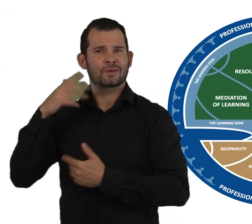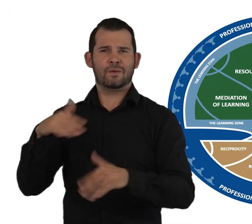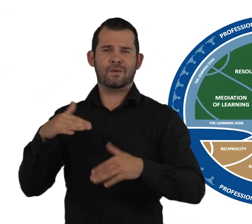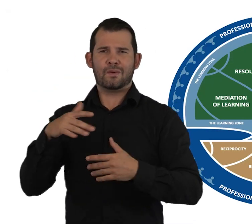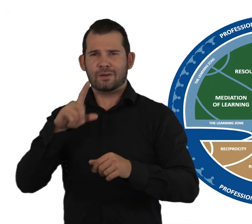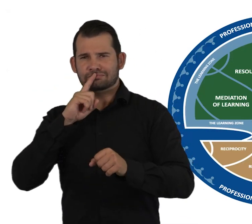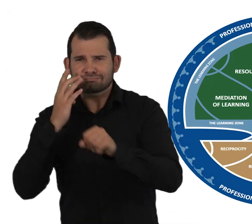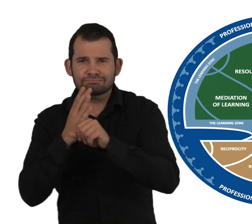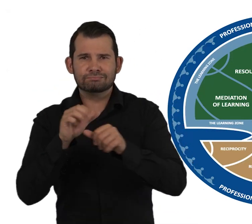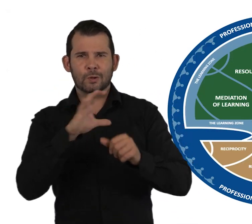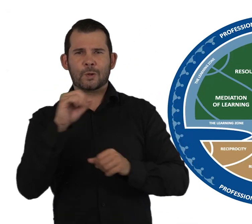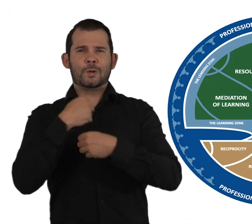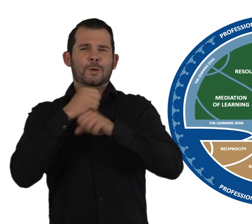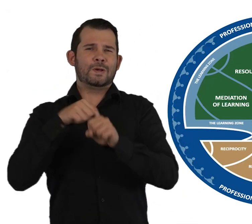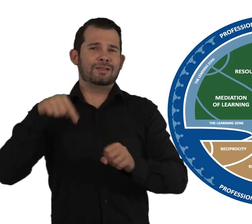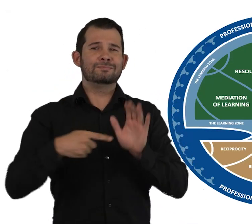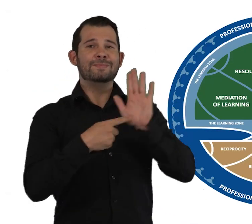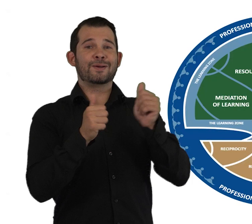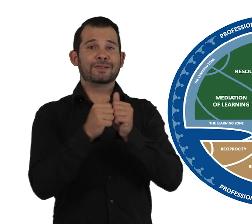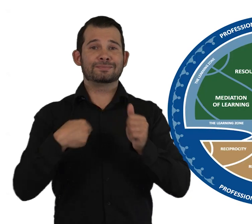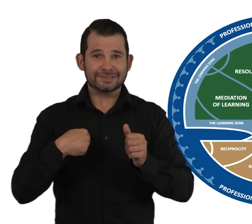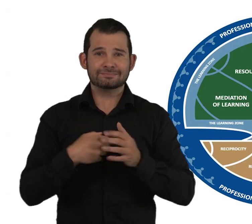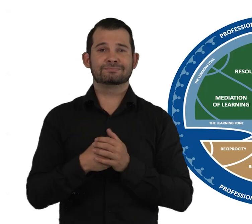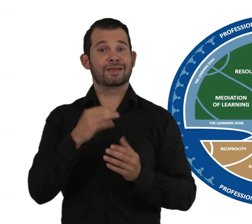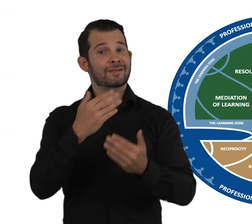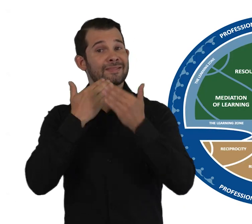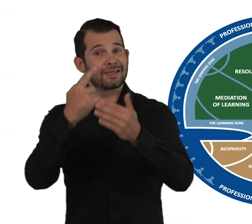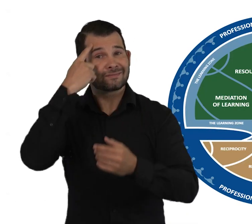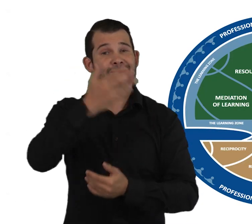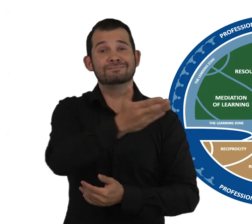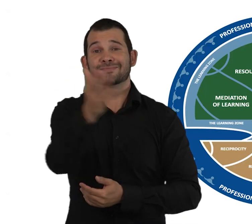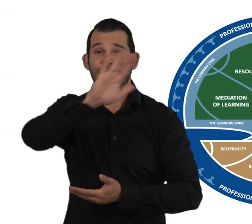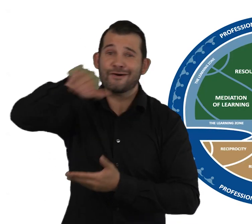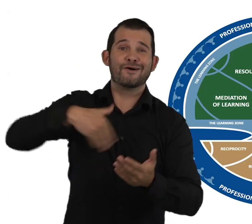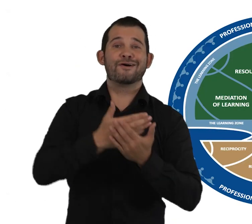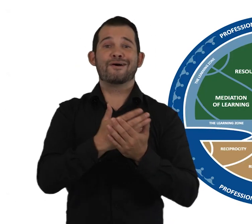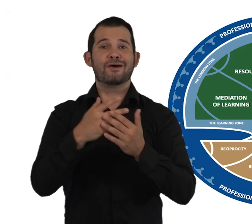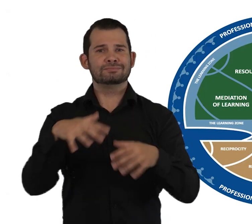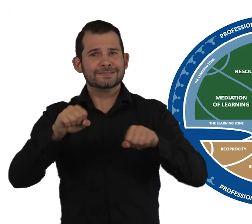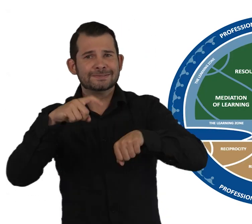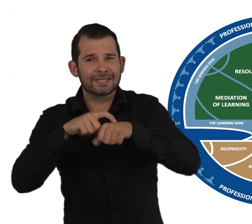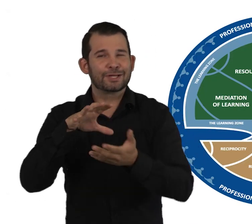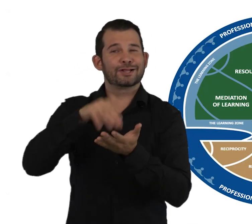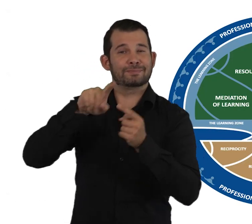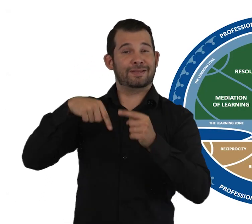in co-creating this model with me. And thank you to all of you as well for taking the time to learn about this model.